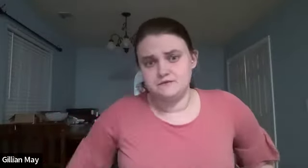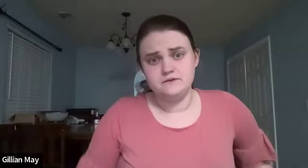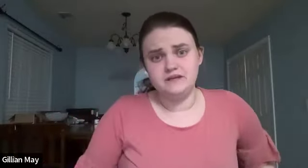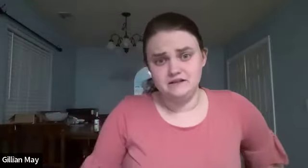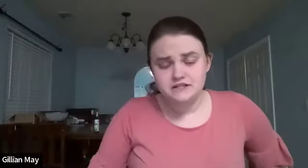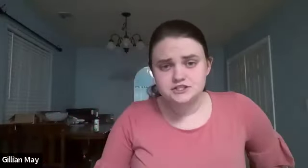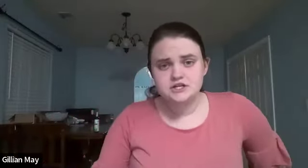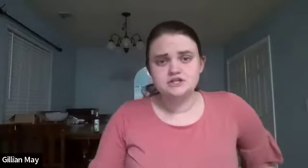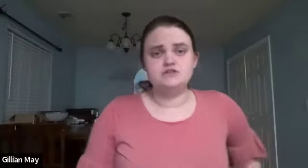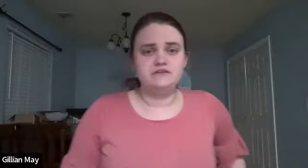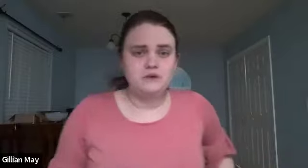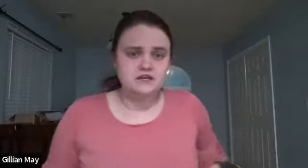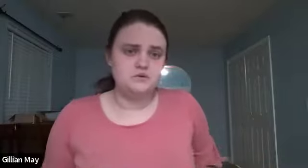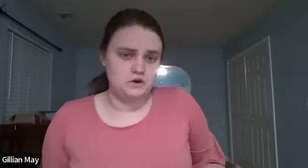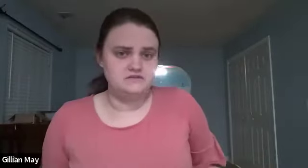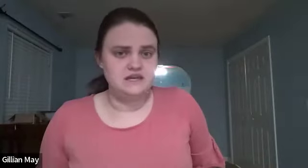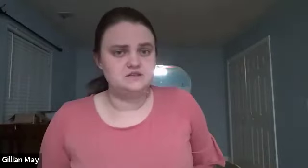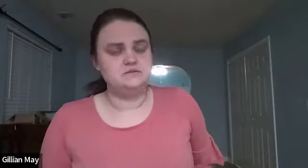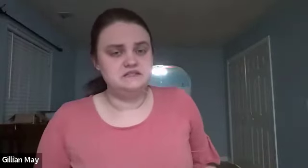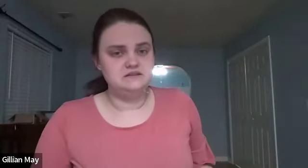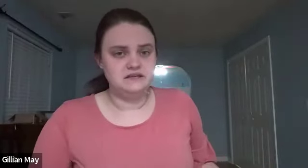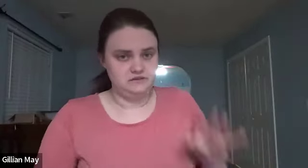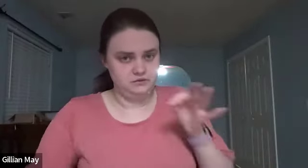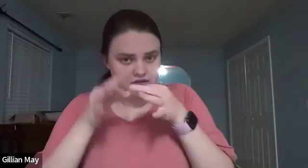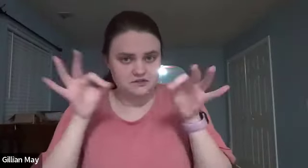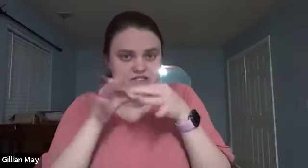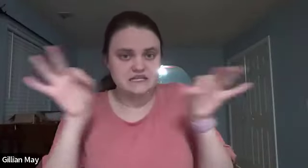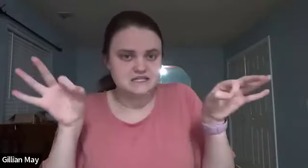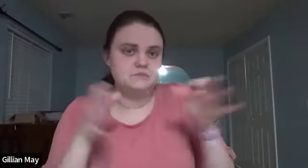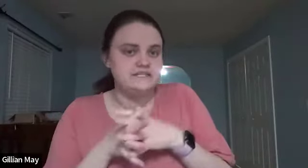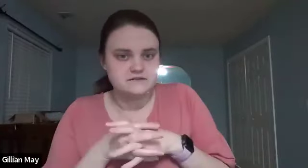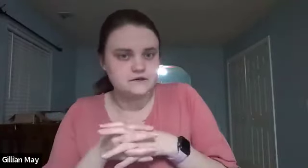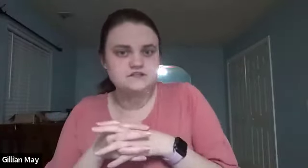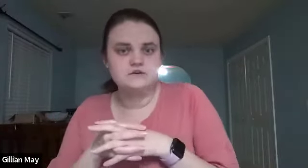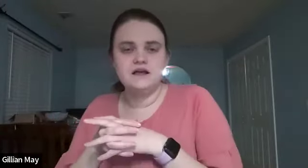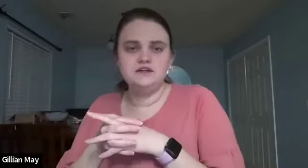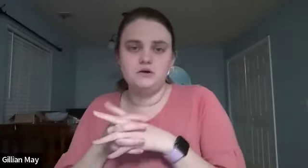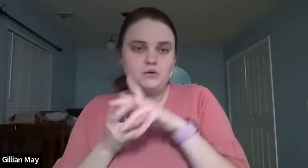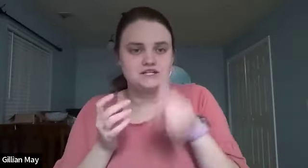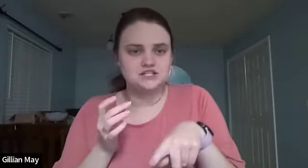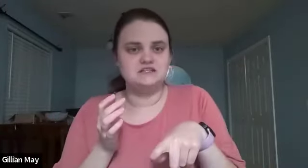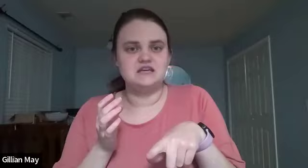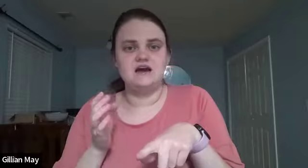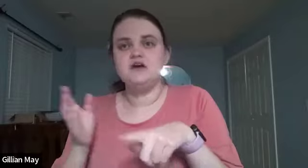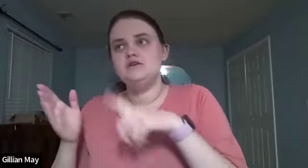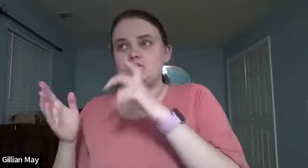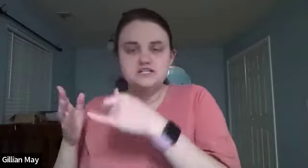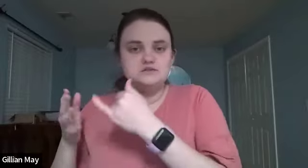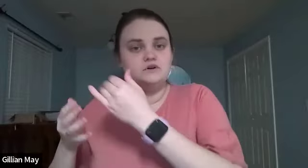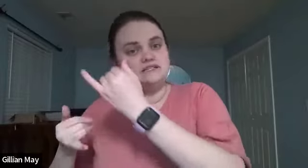from English. So, like the way you would word things, it's like you would have their sentences would be different. So, like, you know, our questions have question word is at